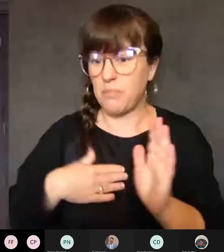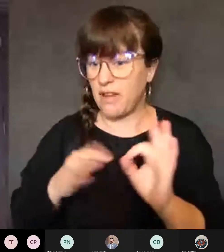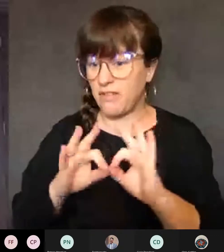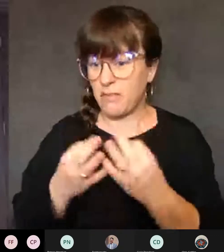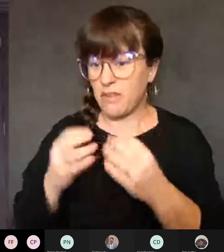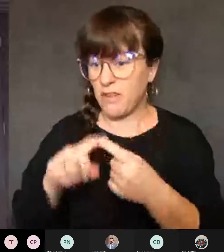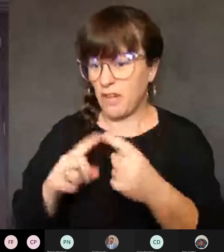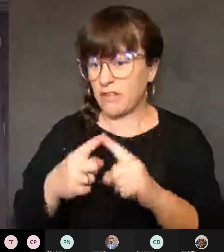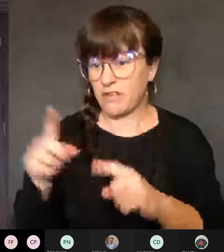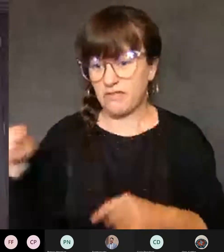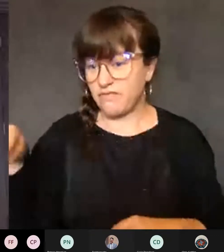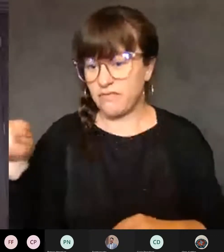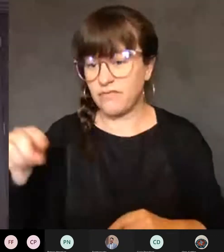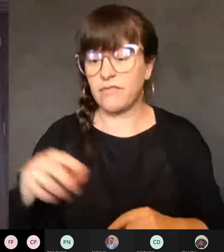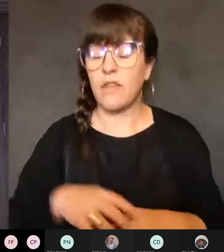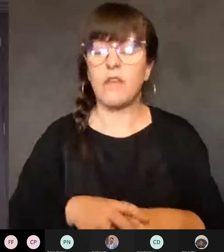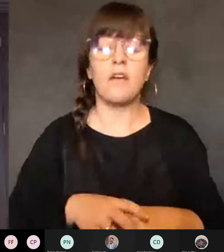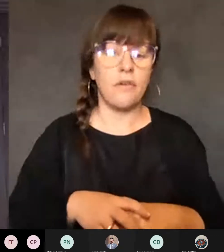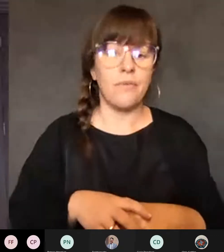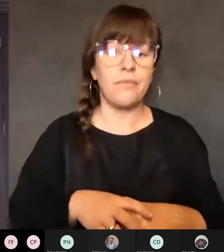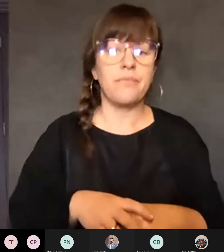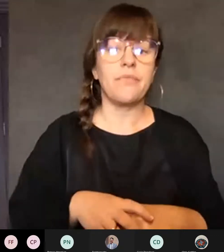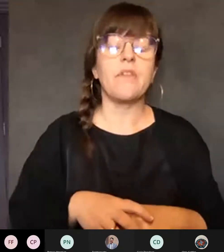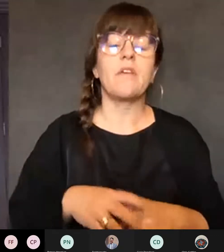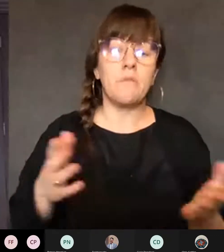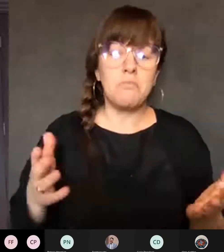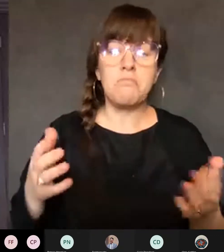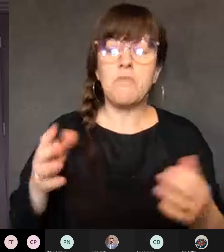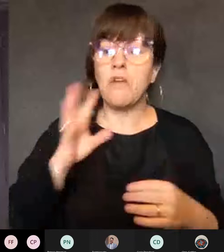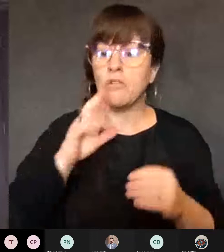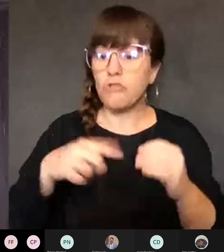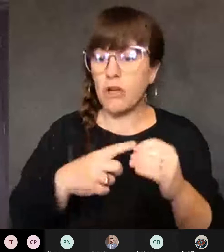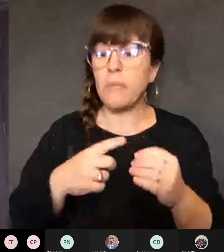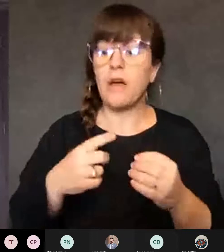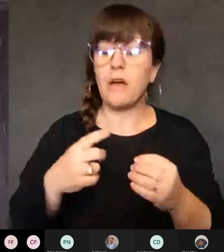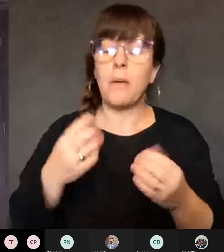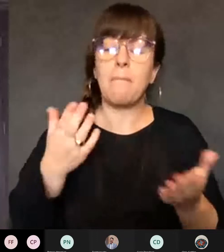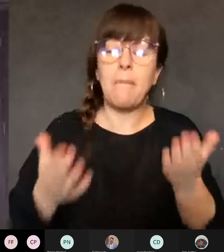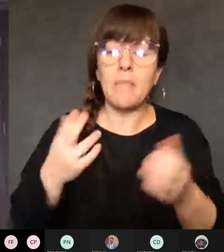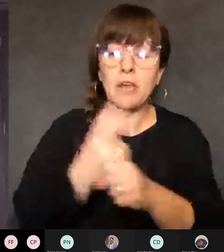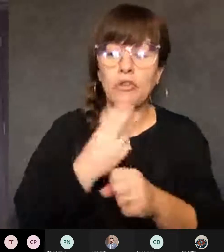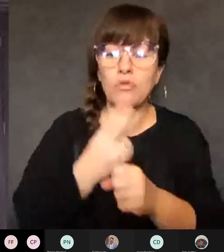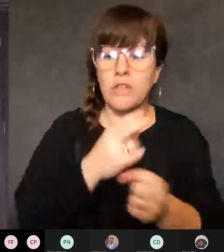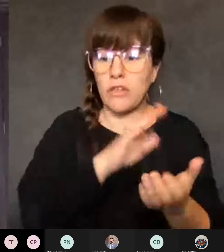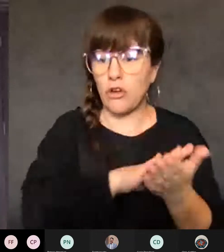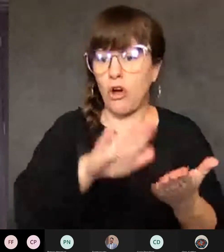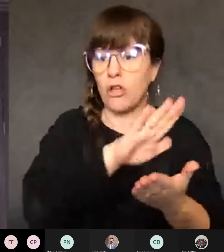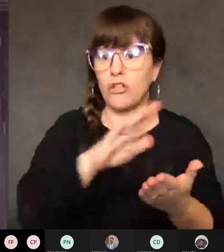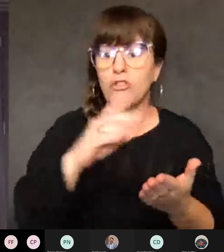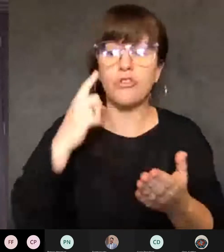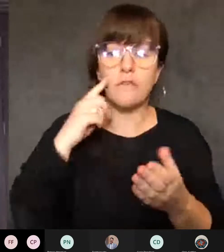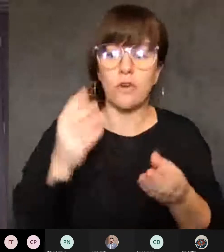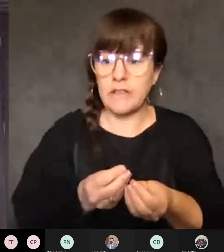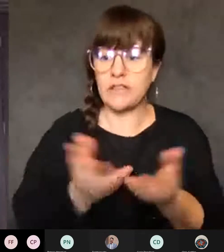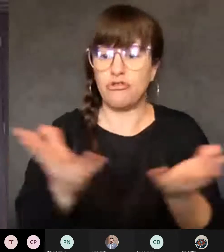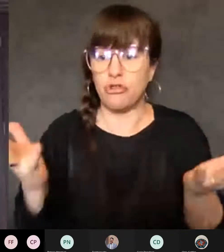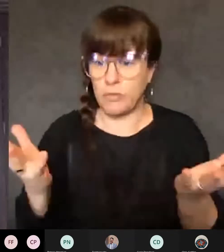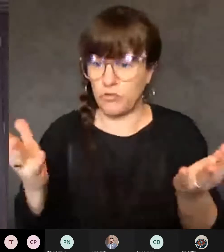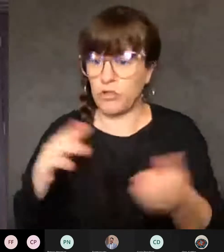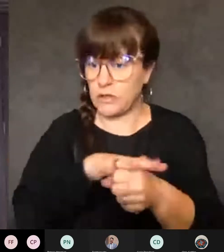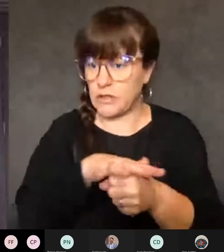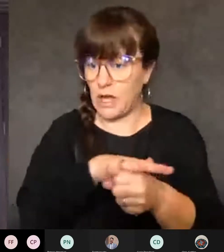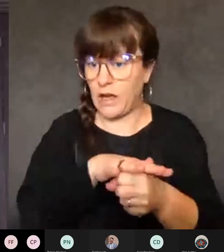they can. There was some initial talk about maybe using the college as a distribution site. I'm not really sure that they're going to do that now.